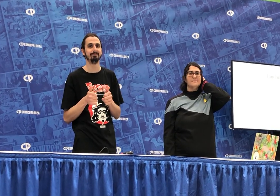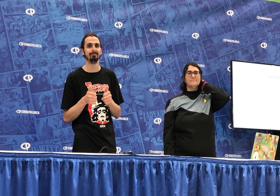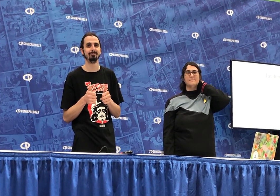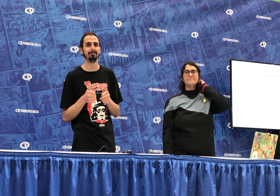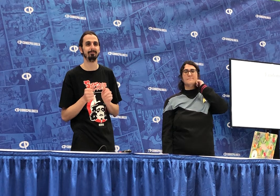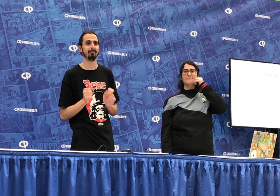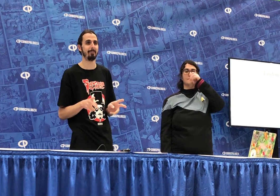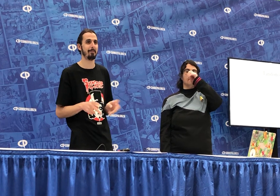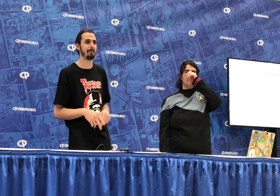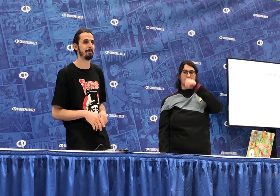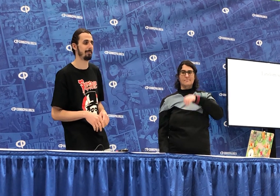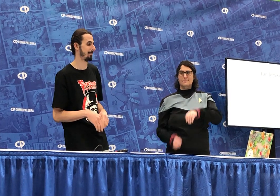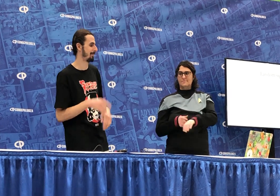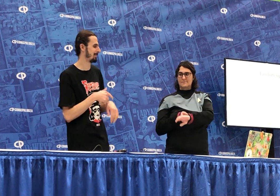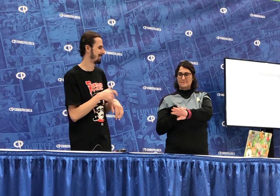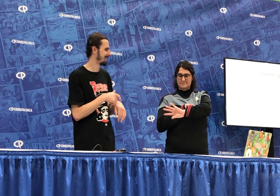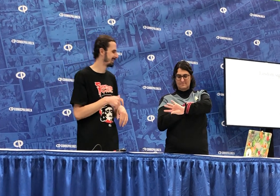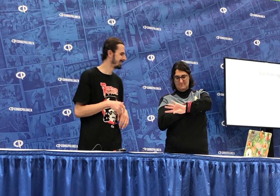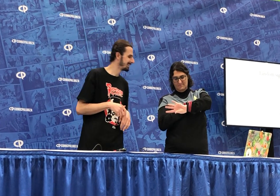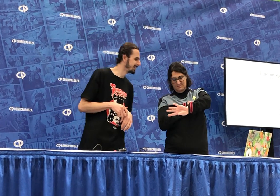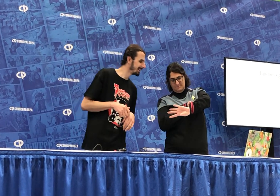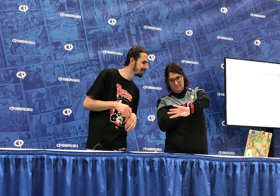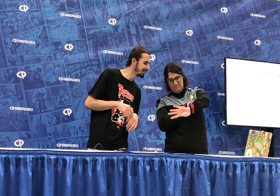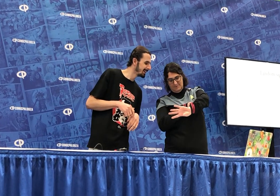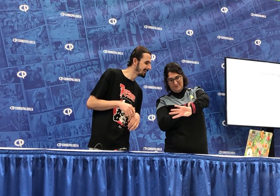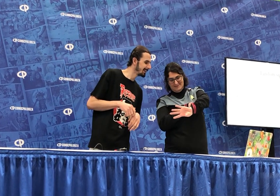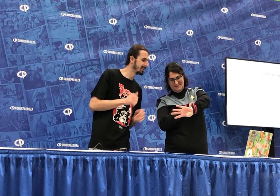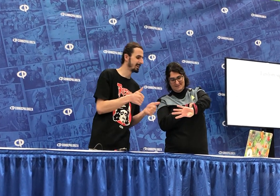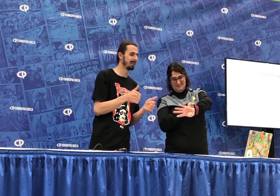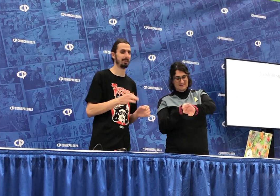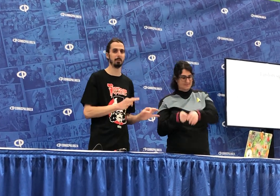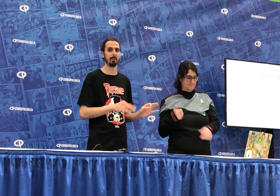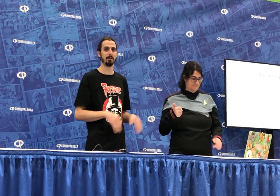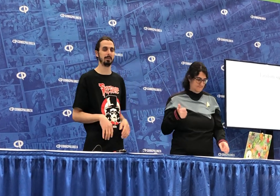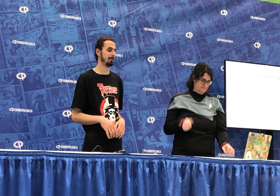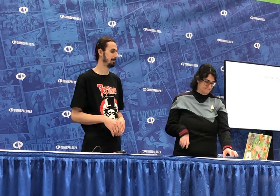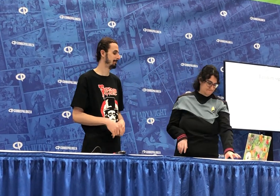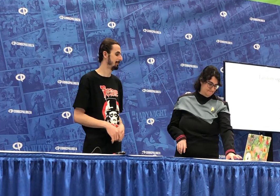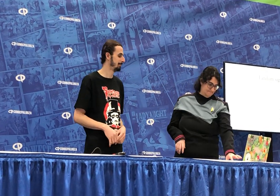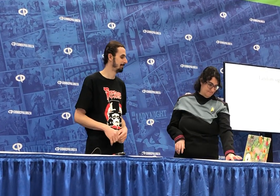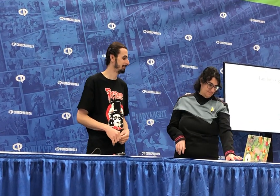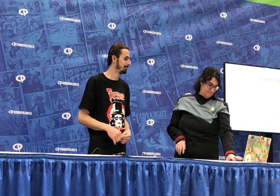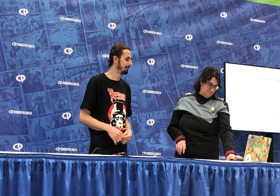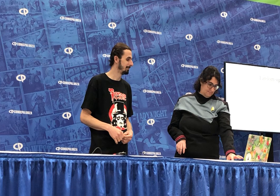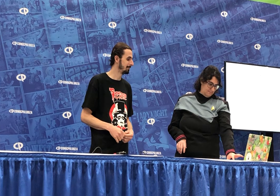Any others? No? All right, we're good. What time is it? Okay, we're good on time, good.